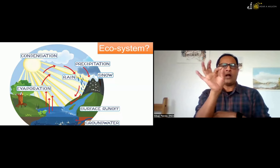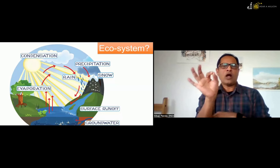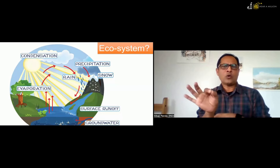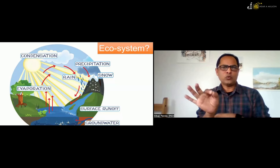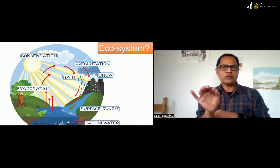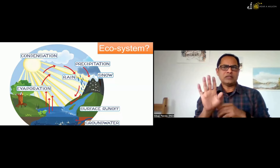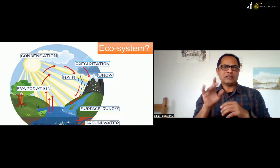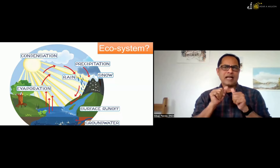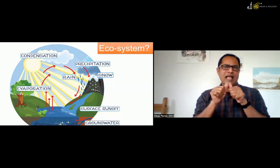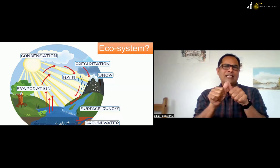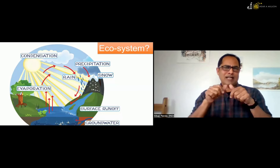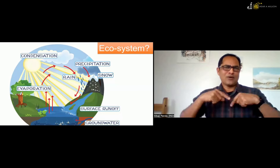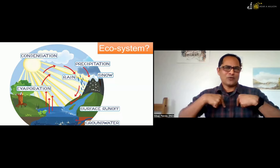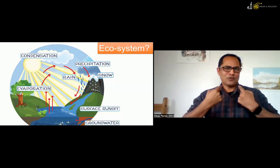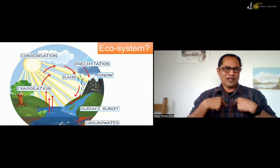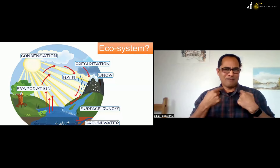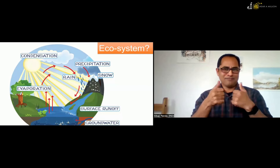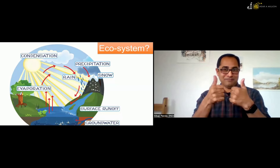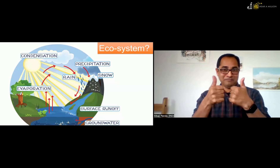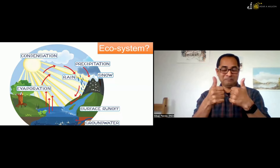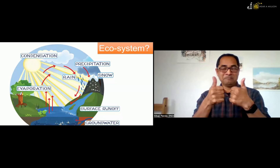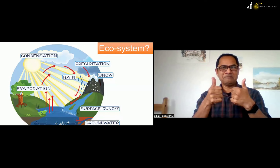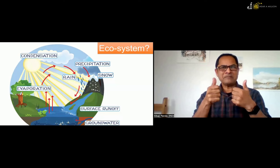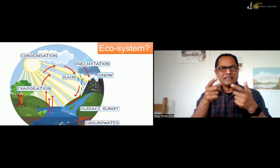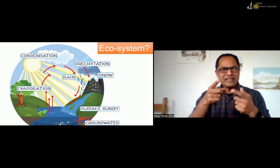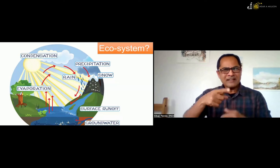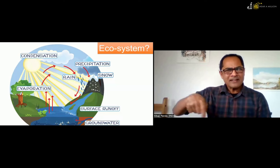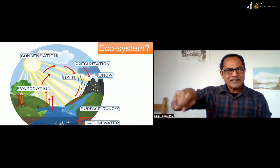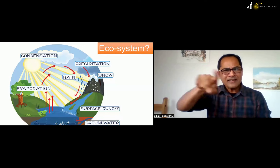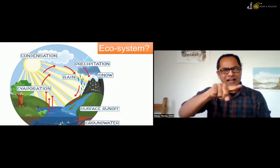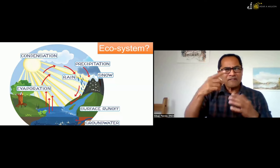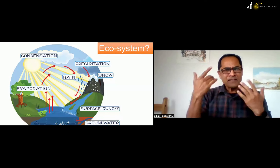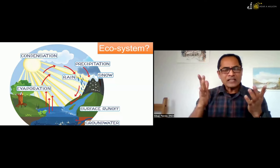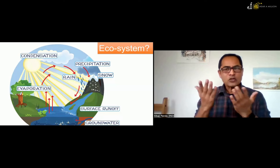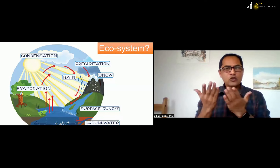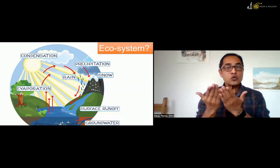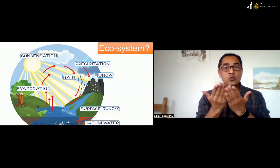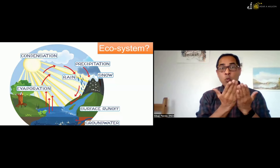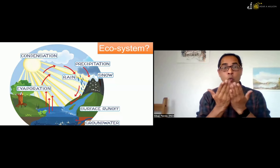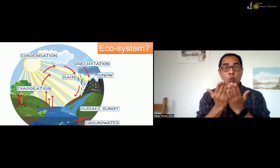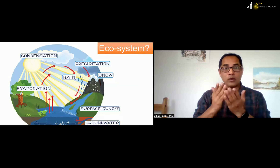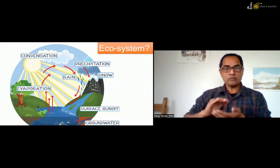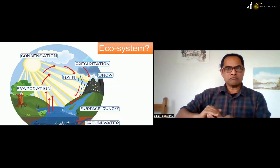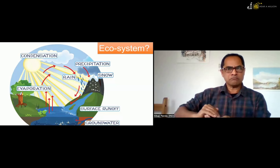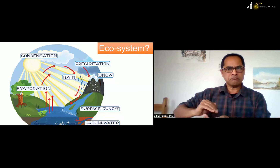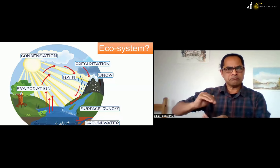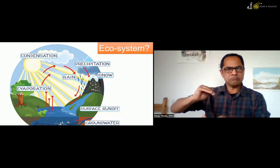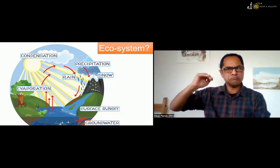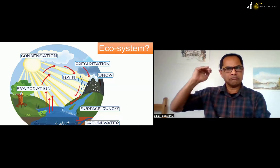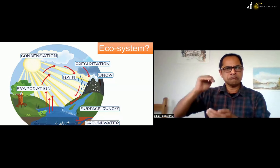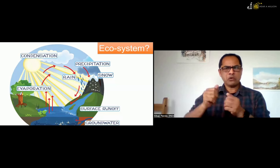So there will be many questions around it. And there are some questions which I would like to answer